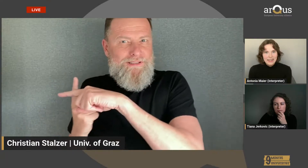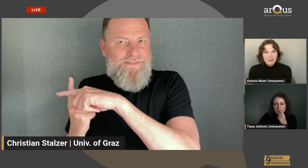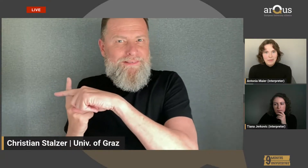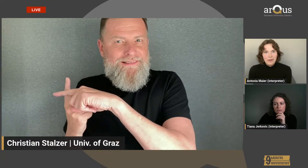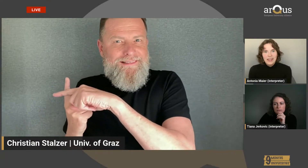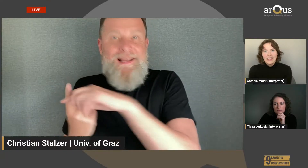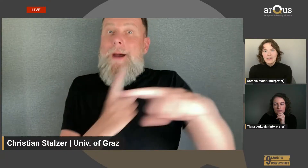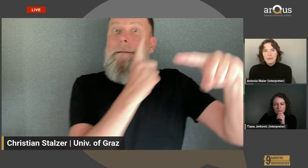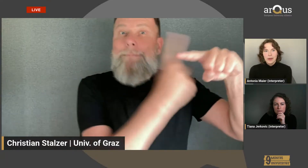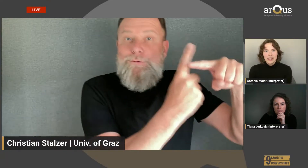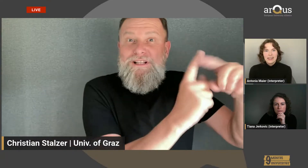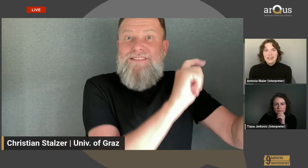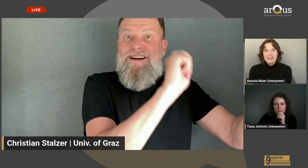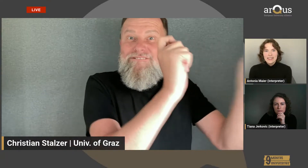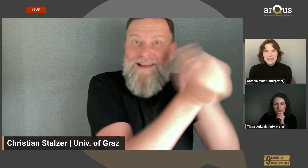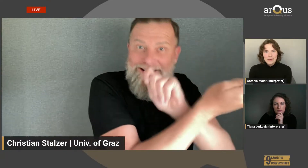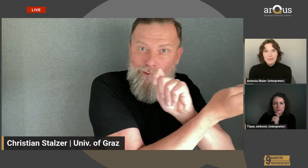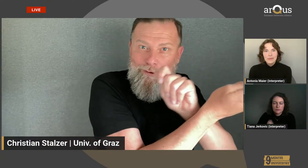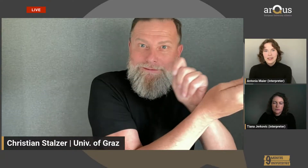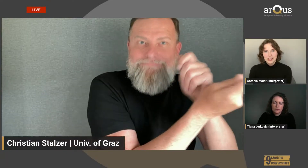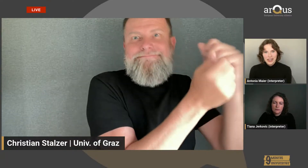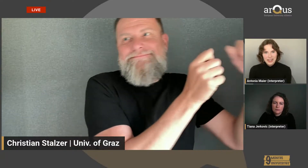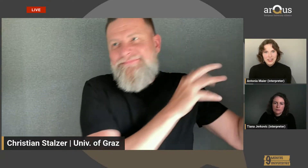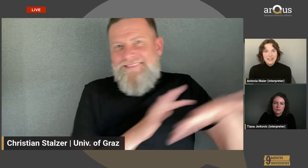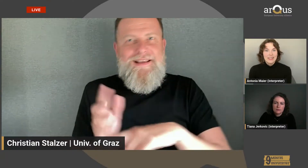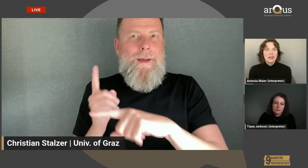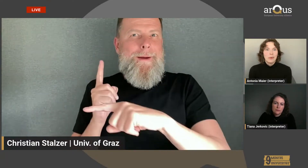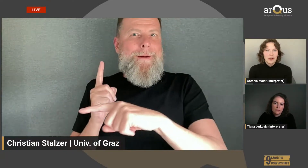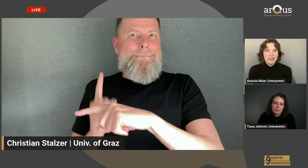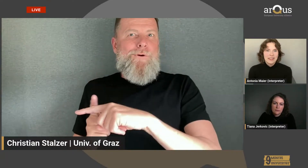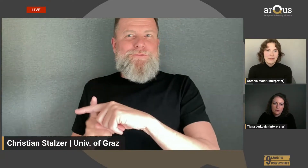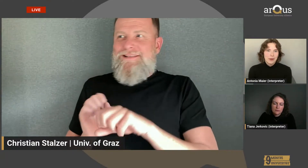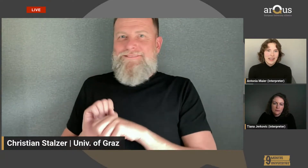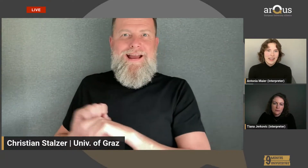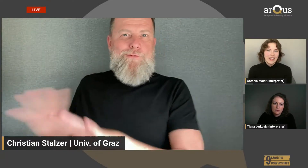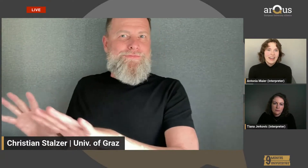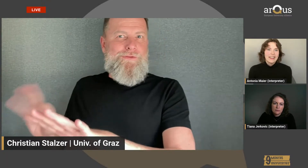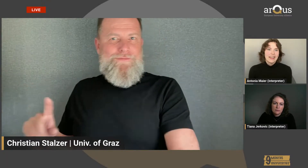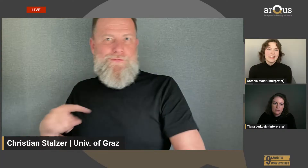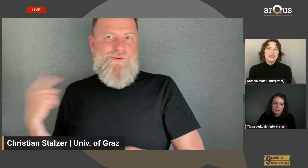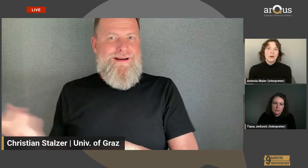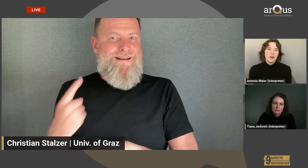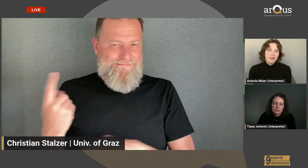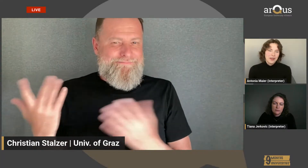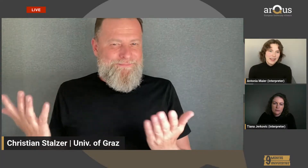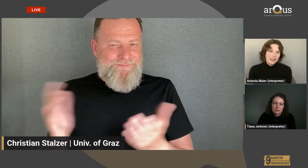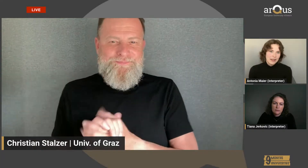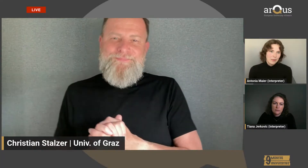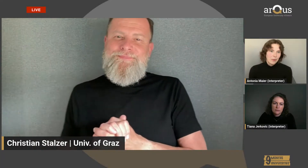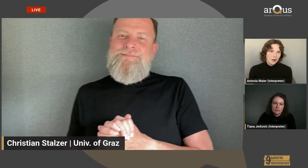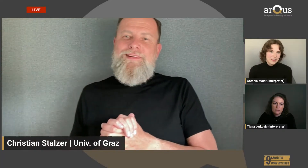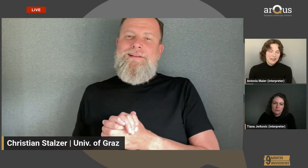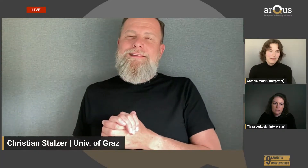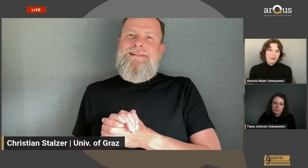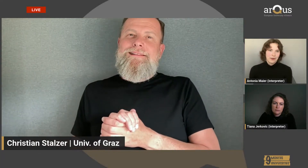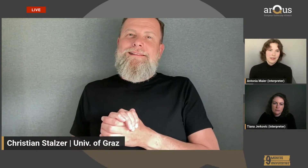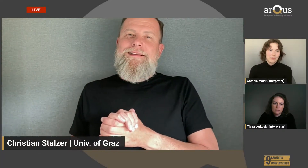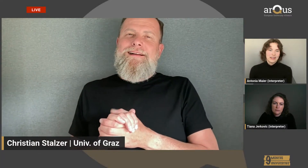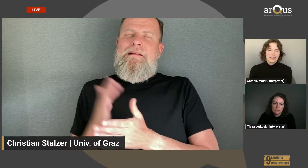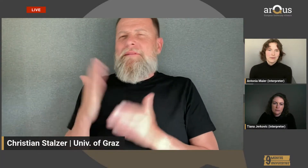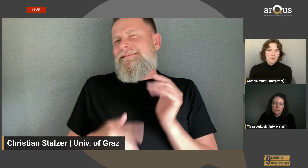that when the system changes in a positive way, that it also has